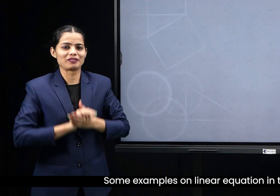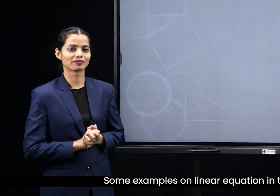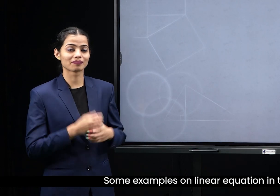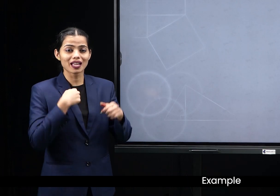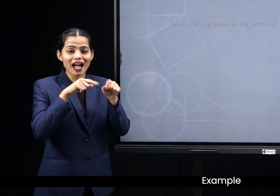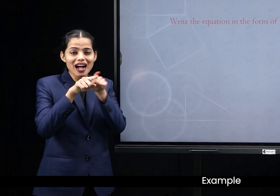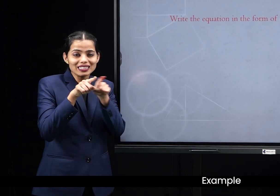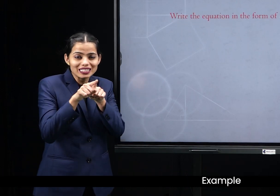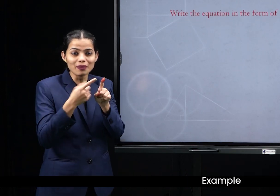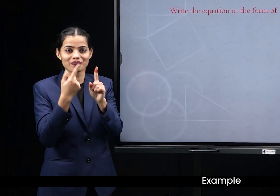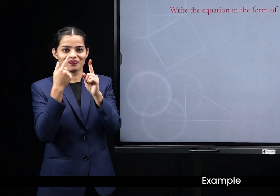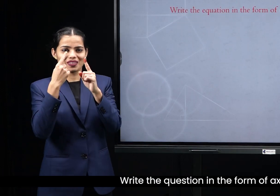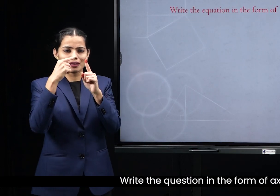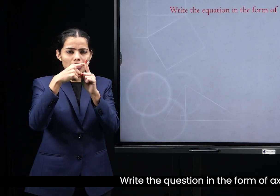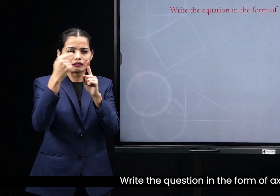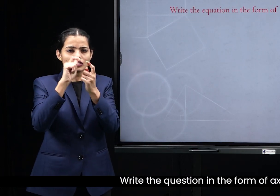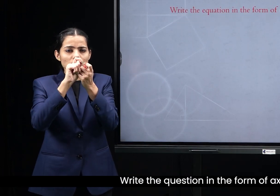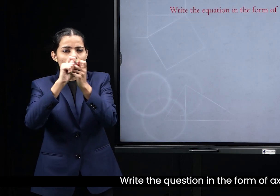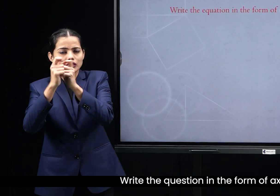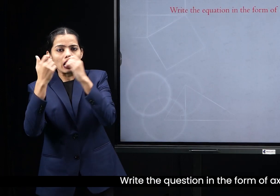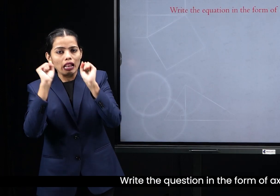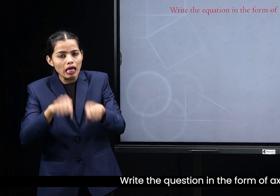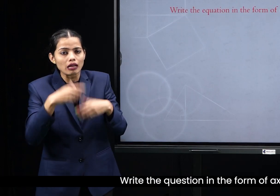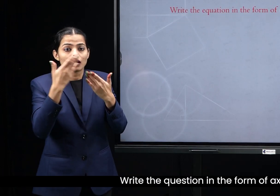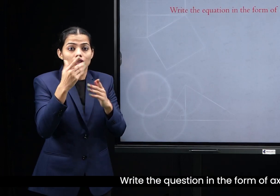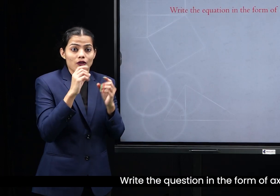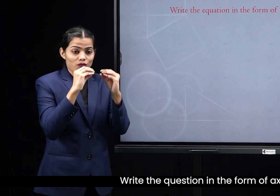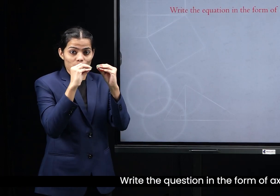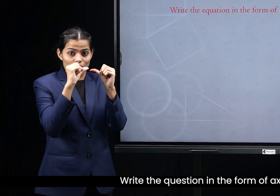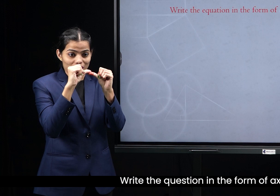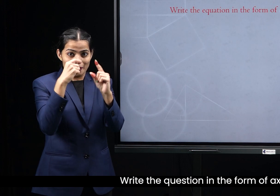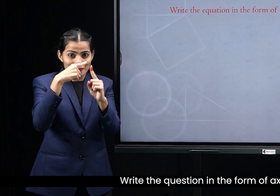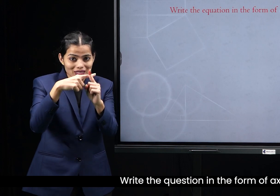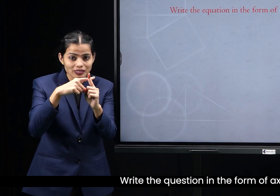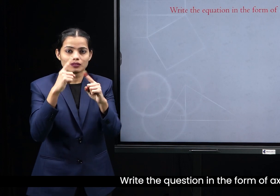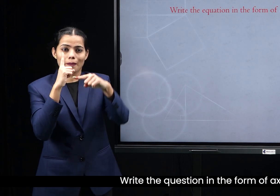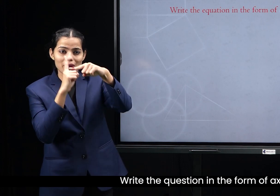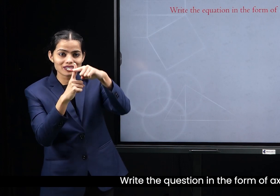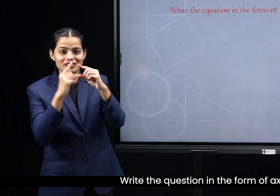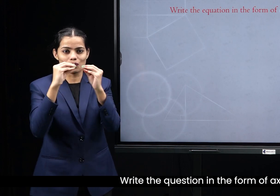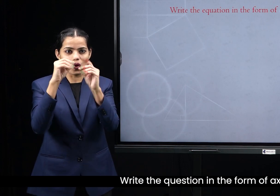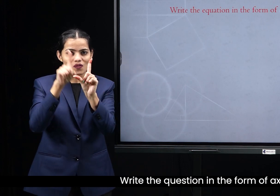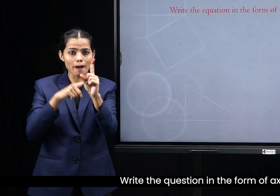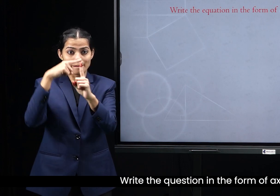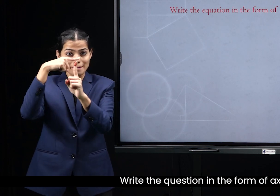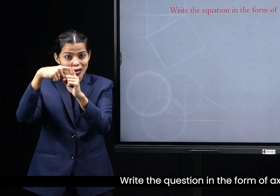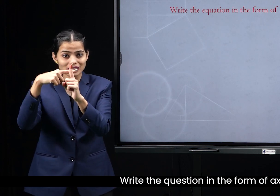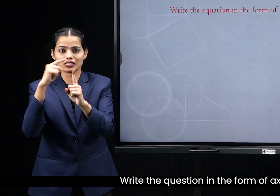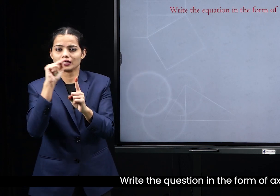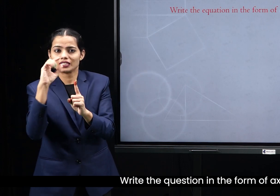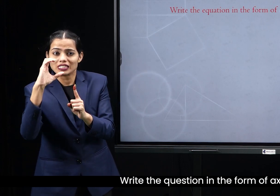examples. Example, write the equation in the form of ax plus by plus c is equal to 0